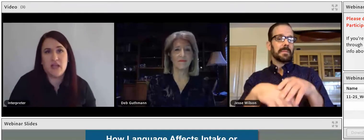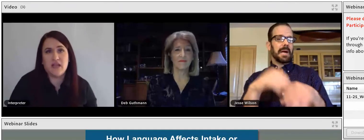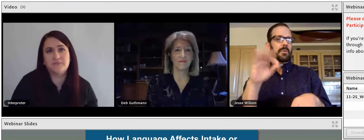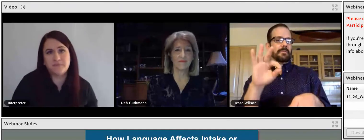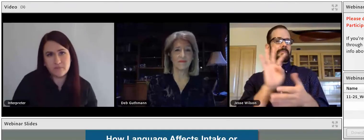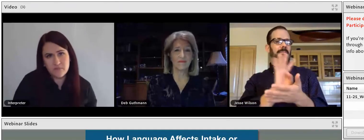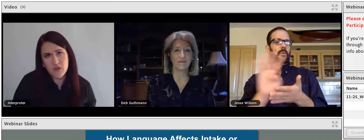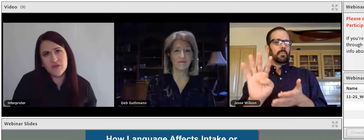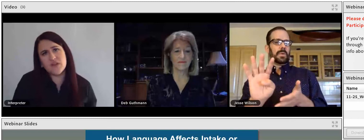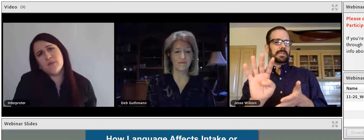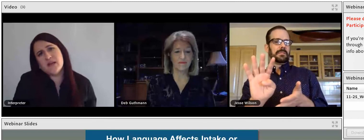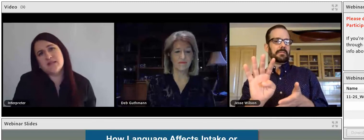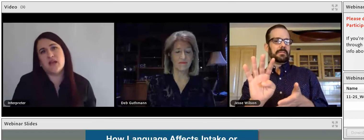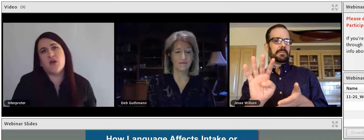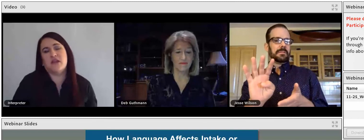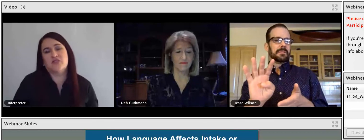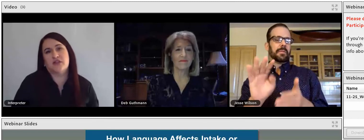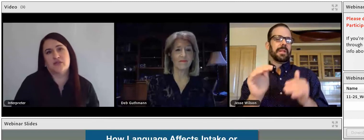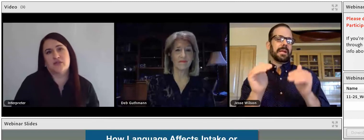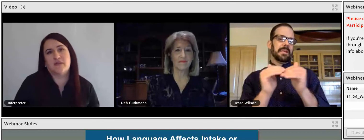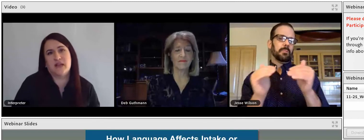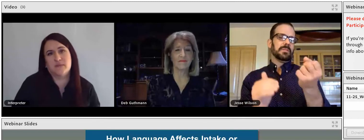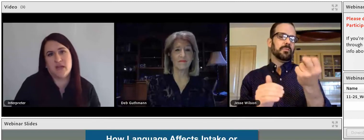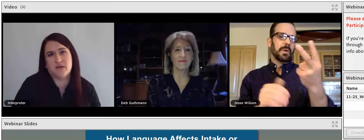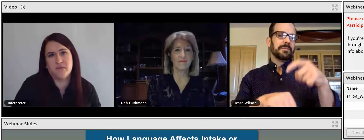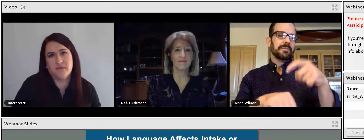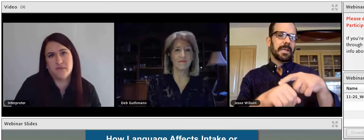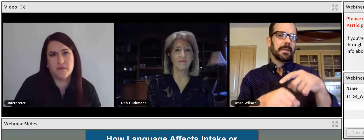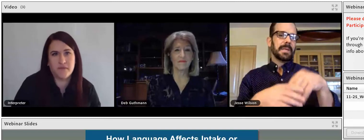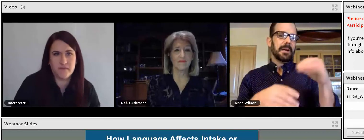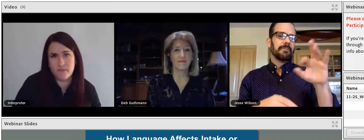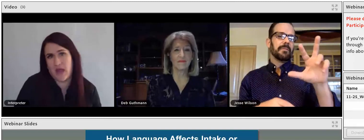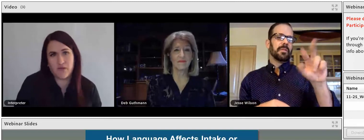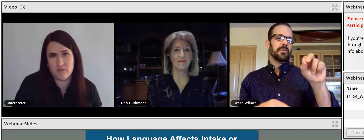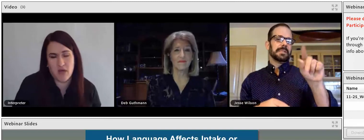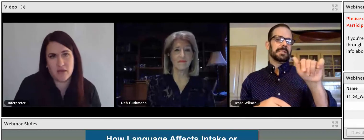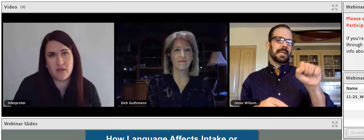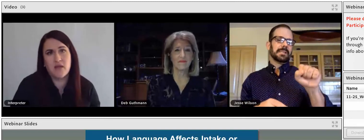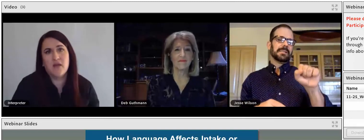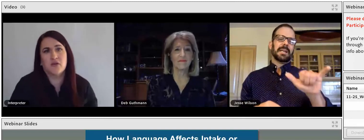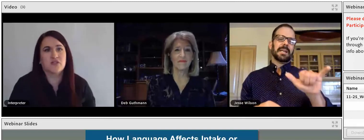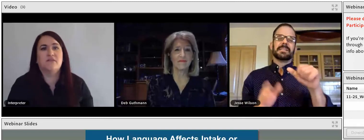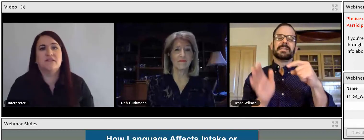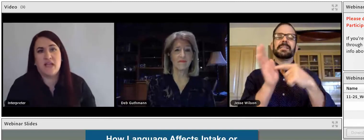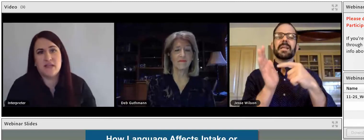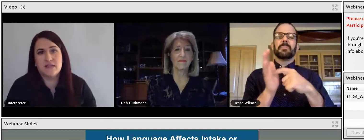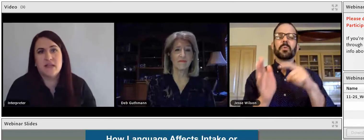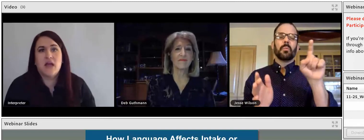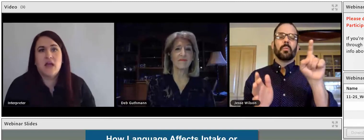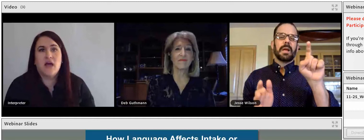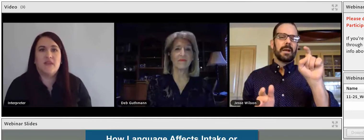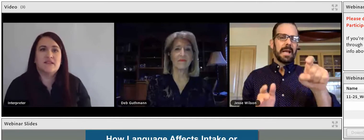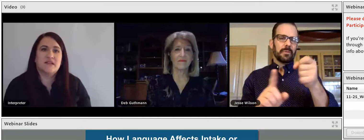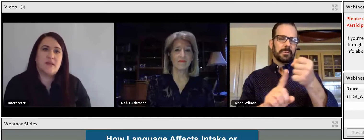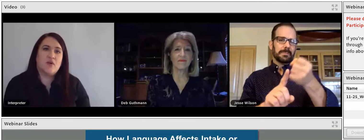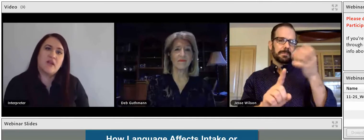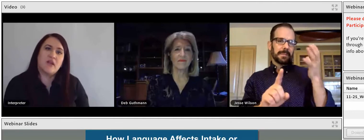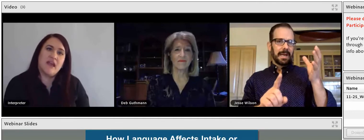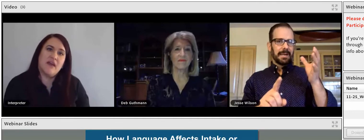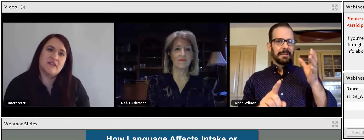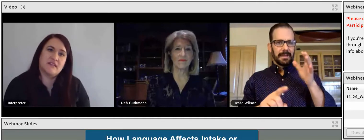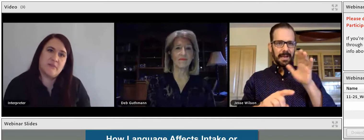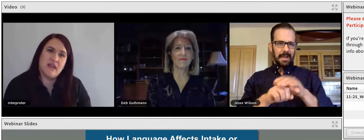that opportunity. And so we might say, okay, you drink 12 times out of the month, or 12 days.